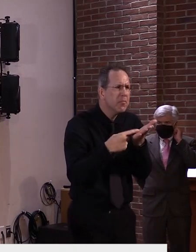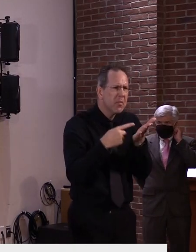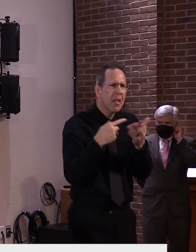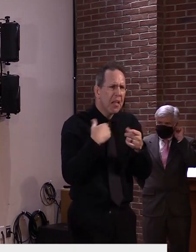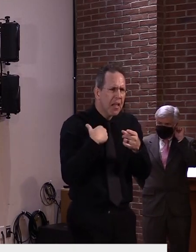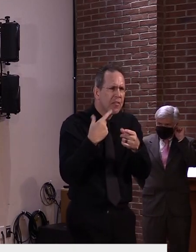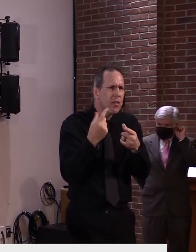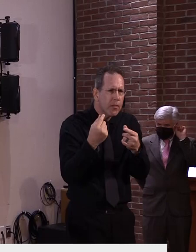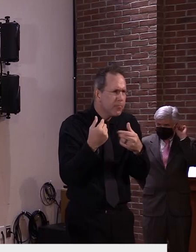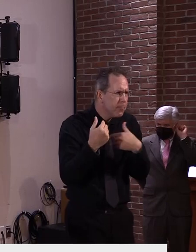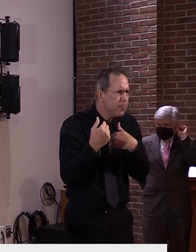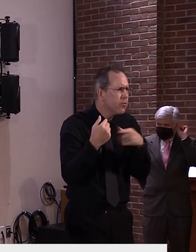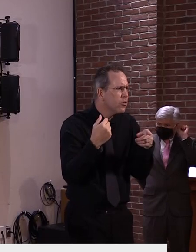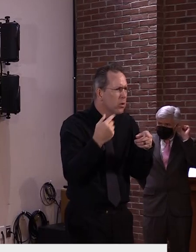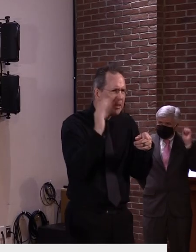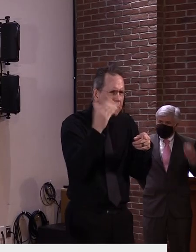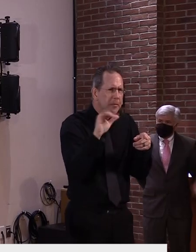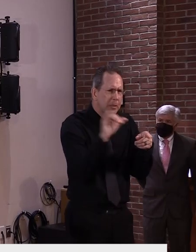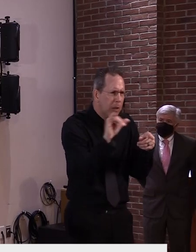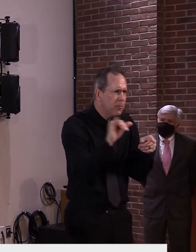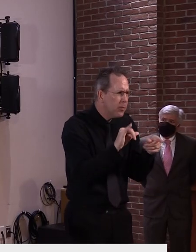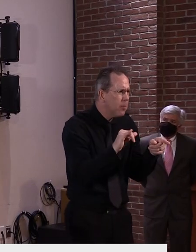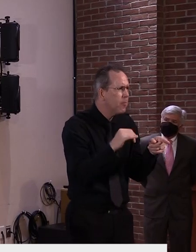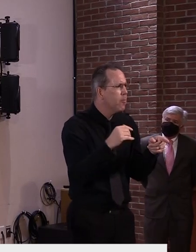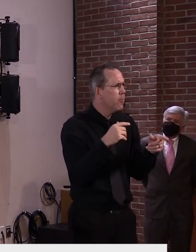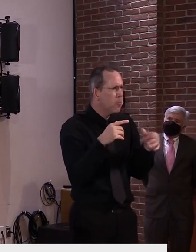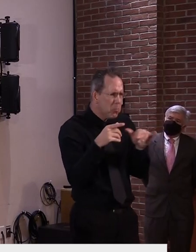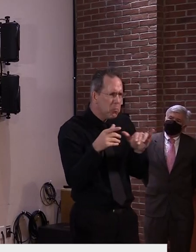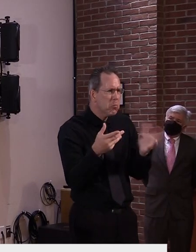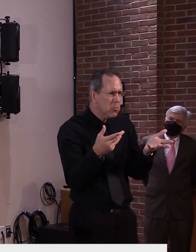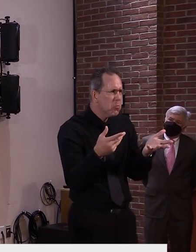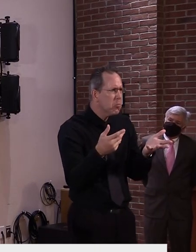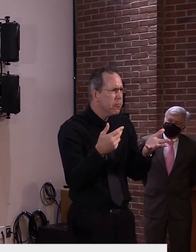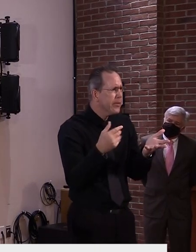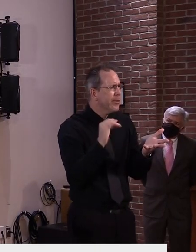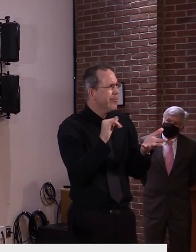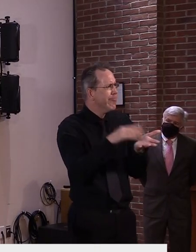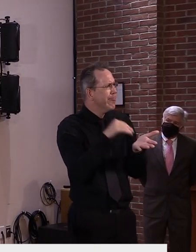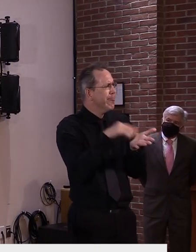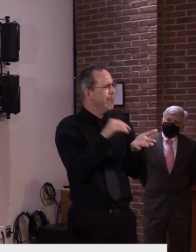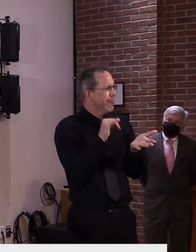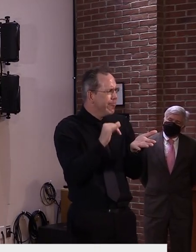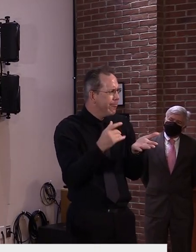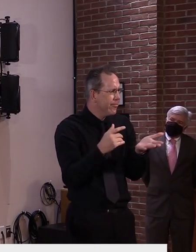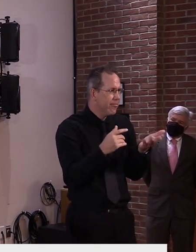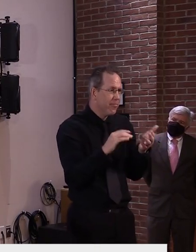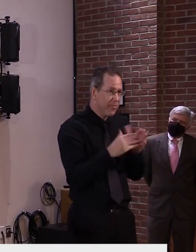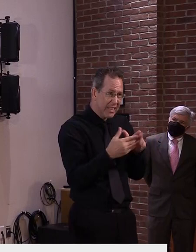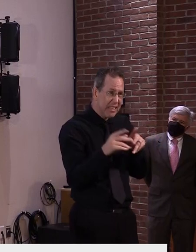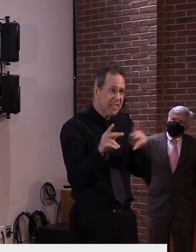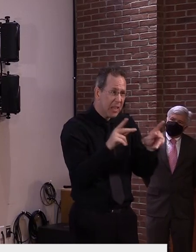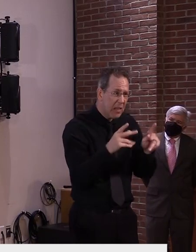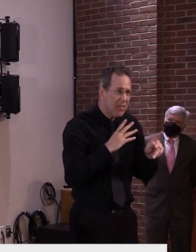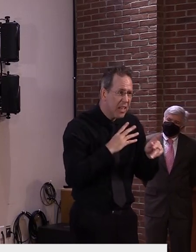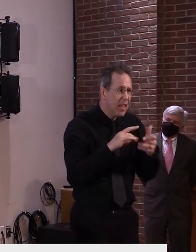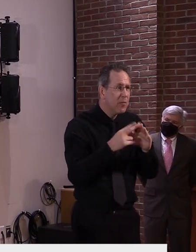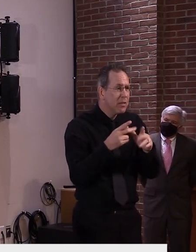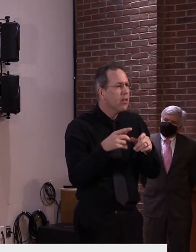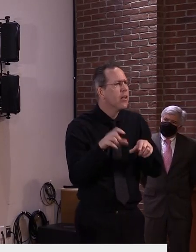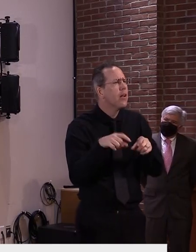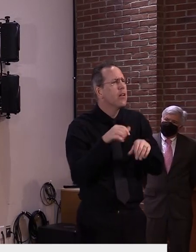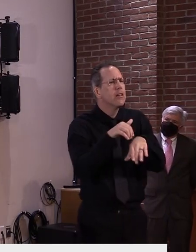platform, and subsequent follow-up testing of these totally asymptomatic people came